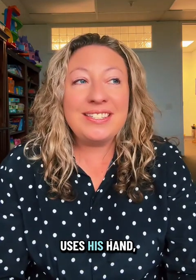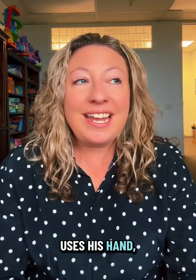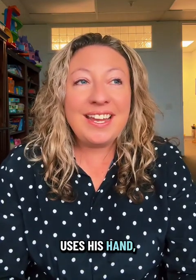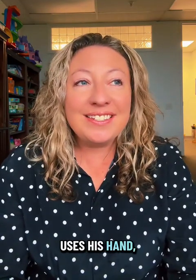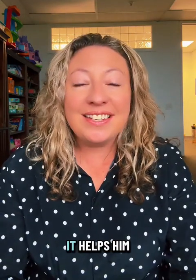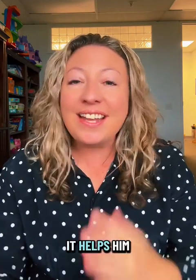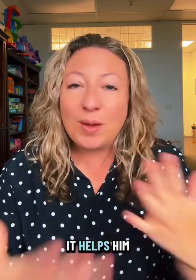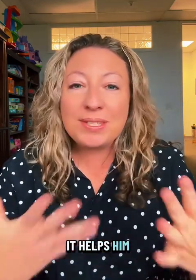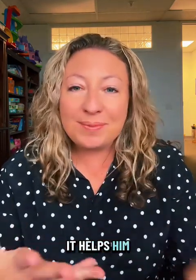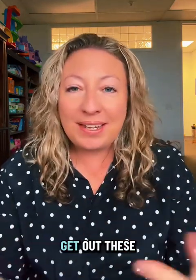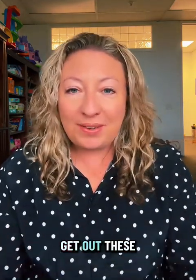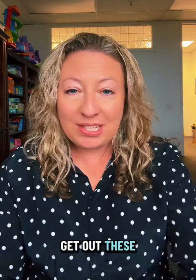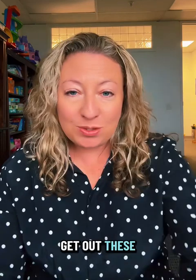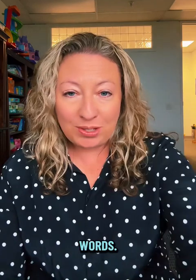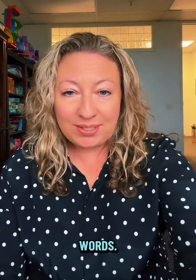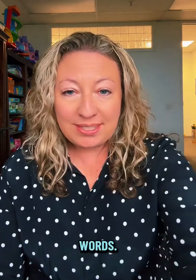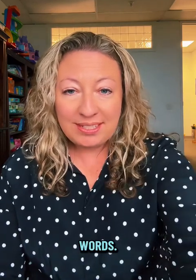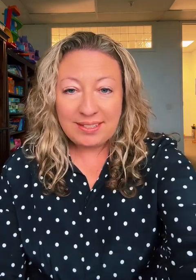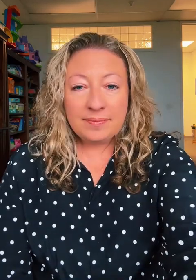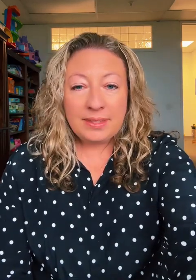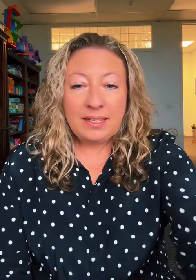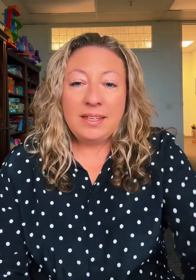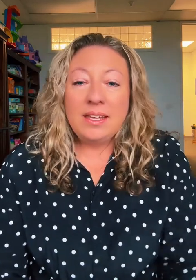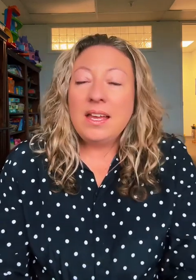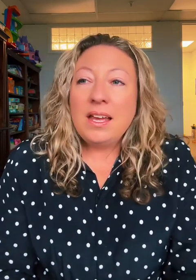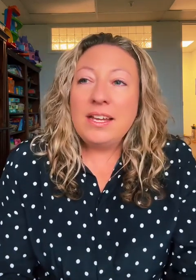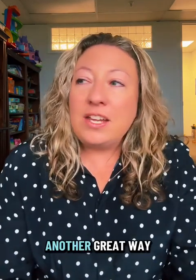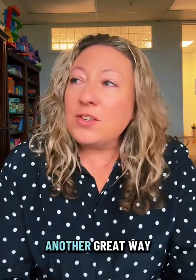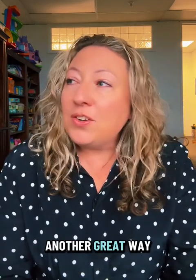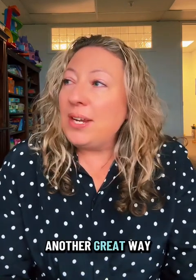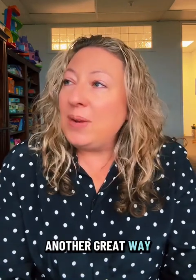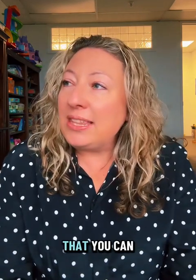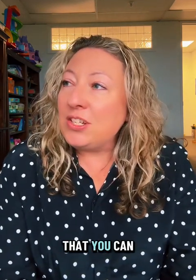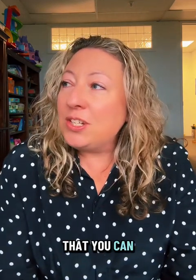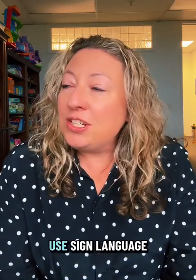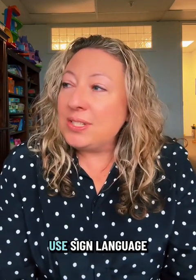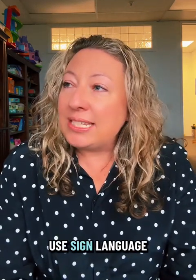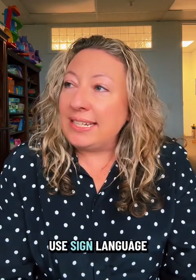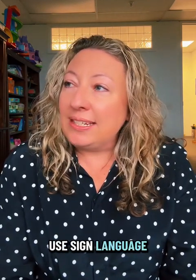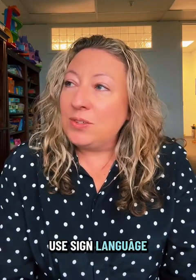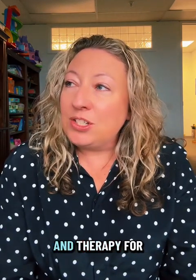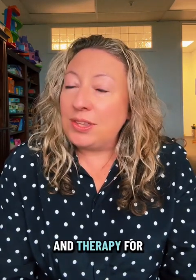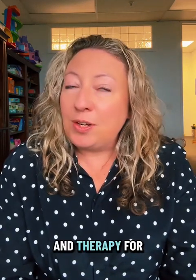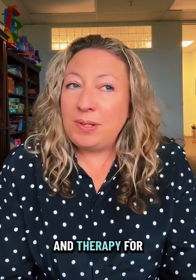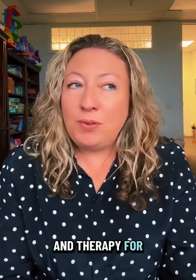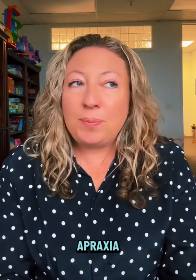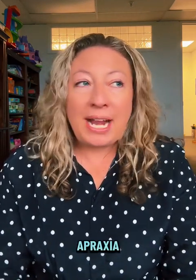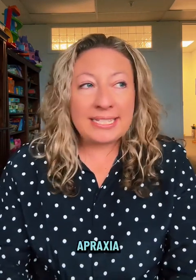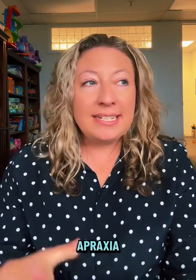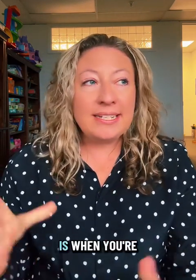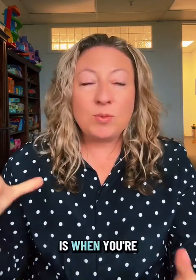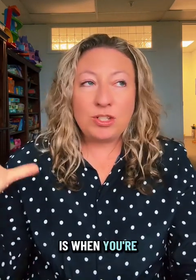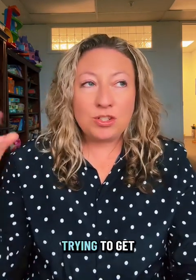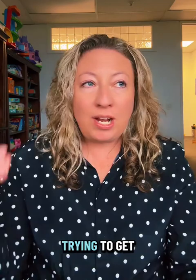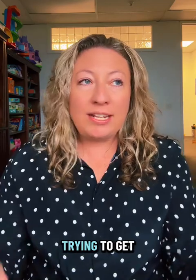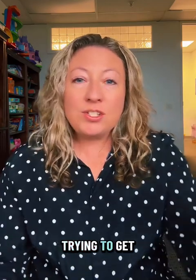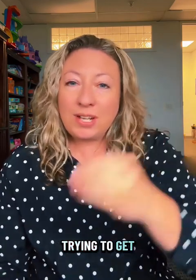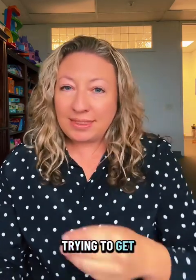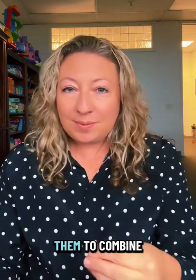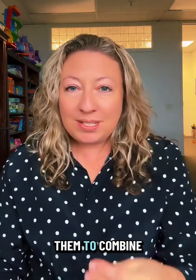hand, it helps him get out these words. Another great way that you can use sign language in therapy for apraxia is when you're trying to get them to